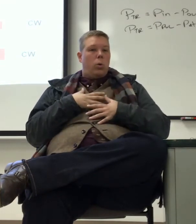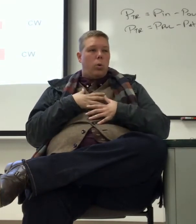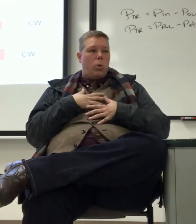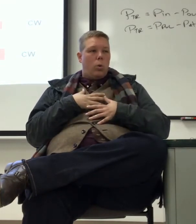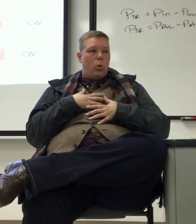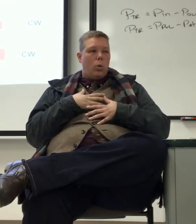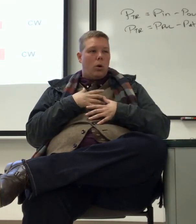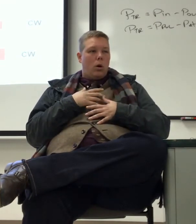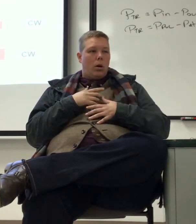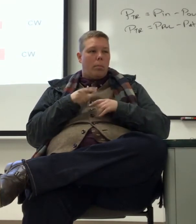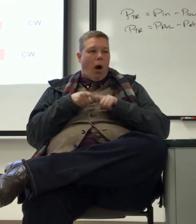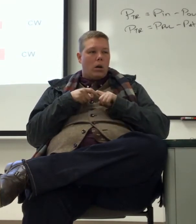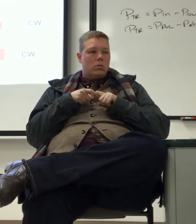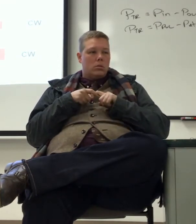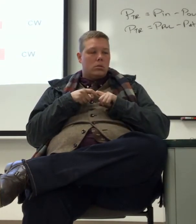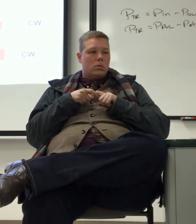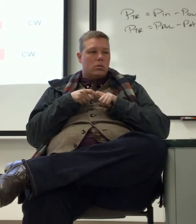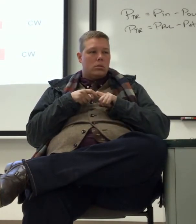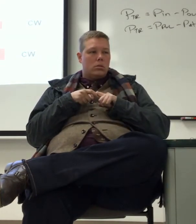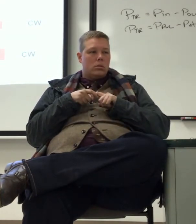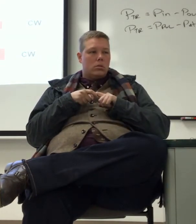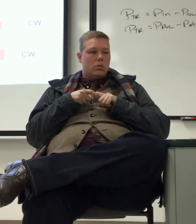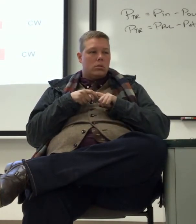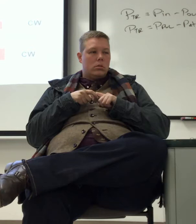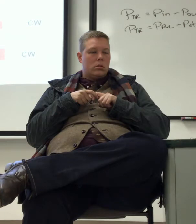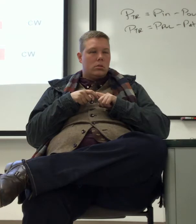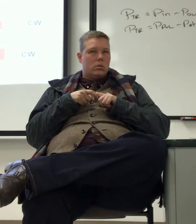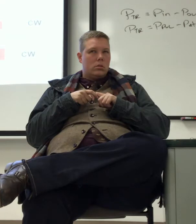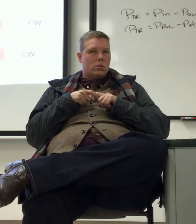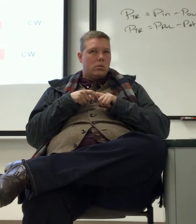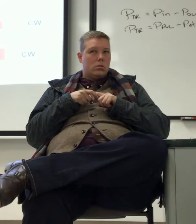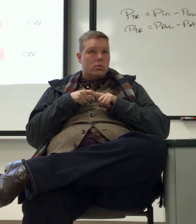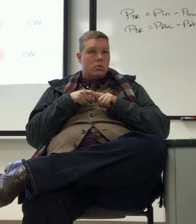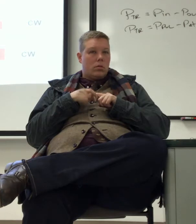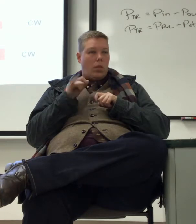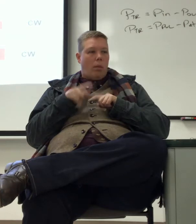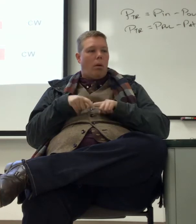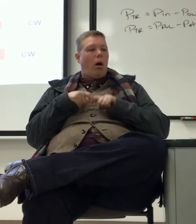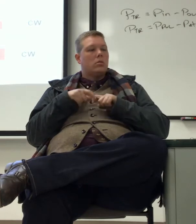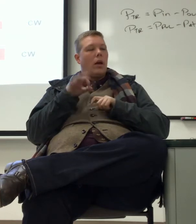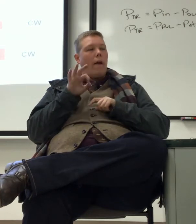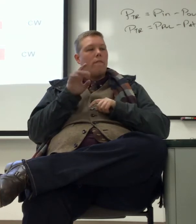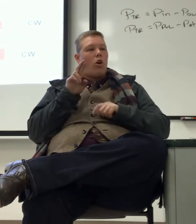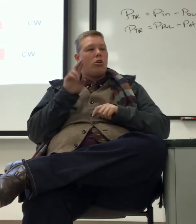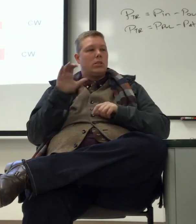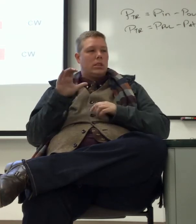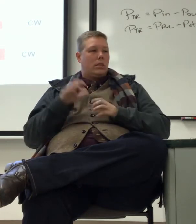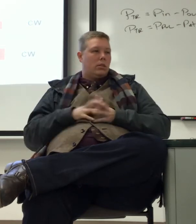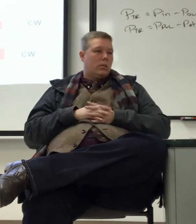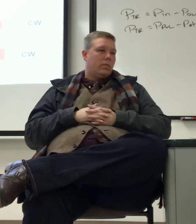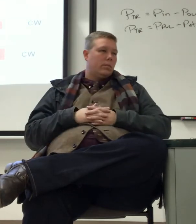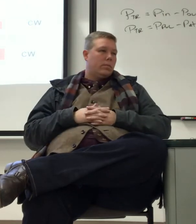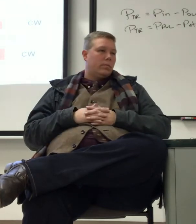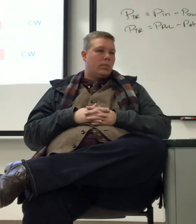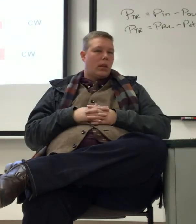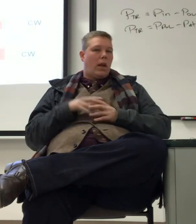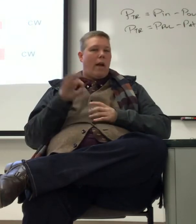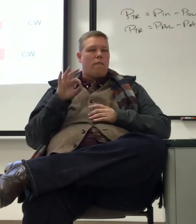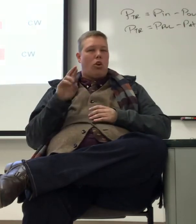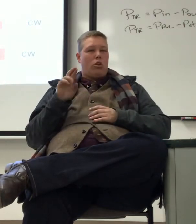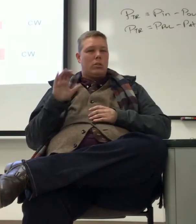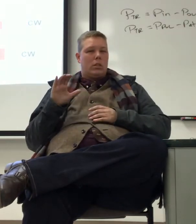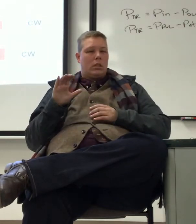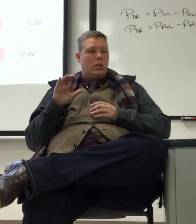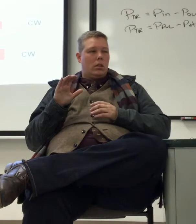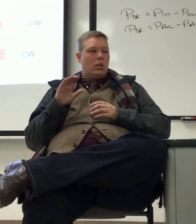pause. Let's think that pause is what I call FRC in this lecture. I'll define FRC later. It stands